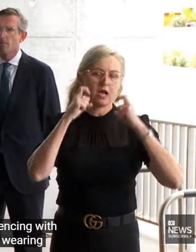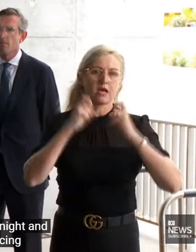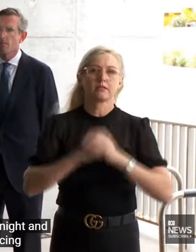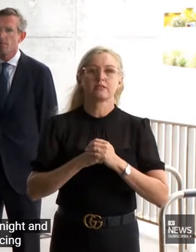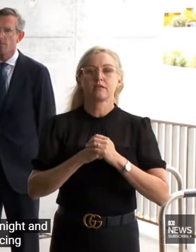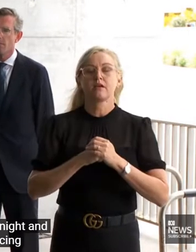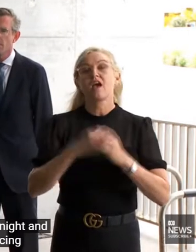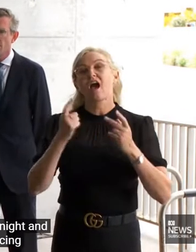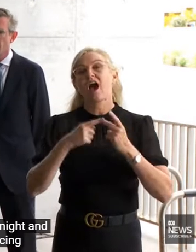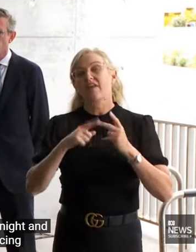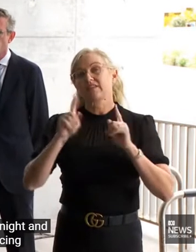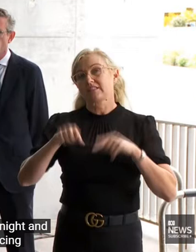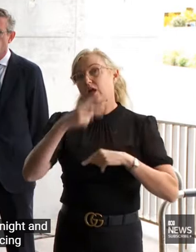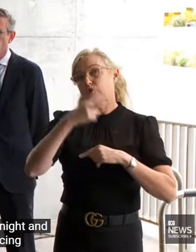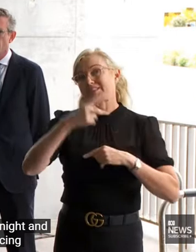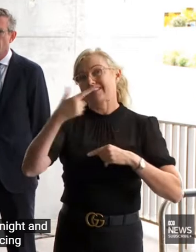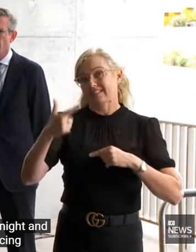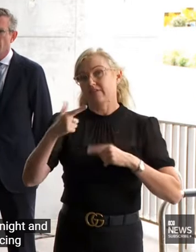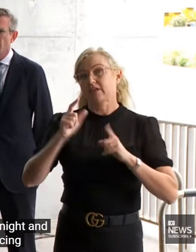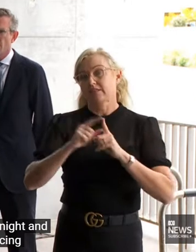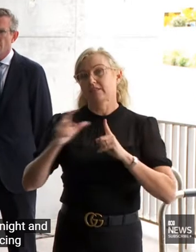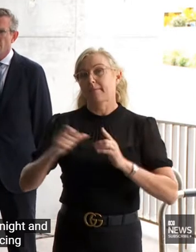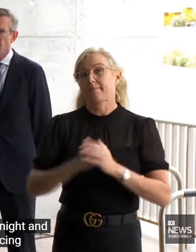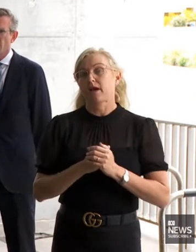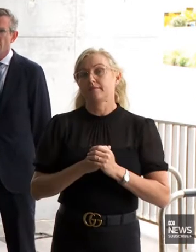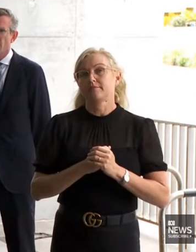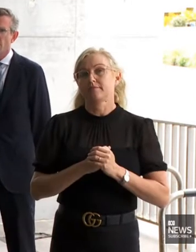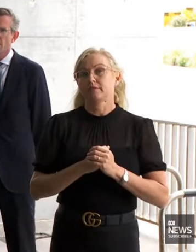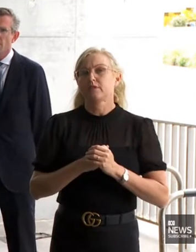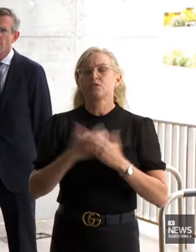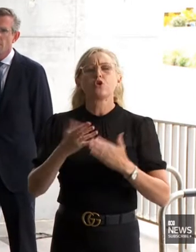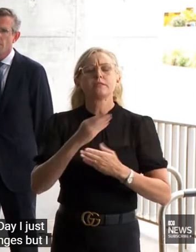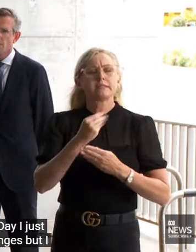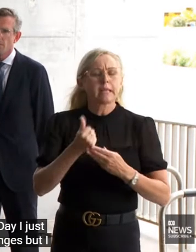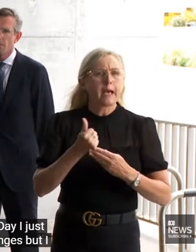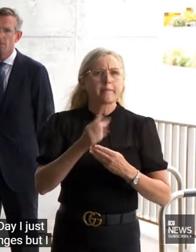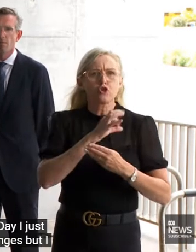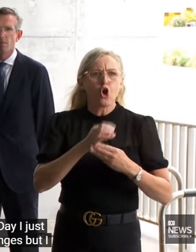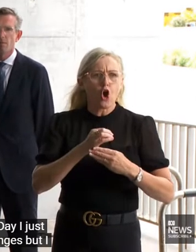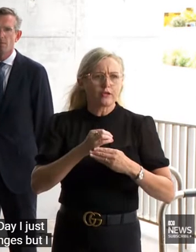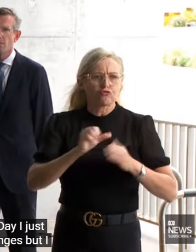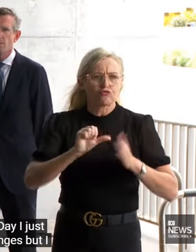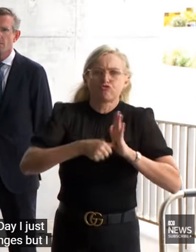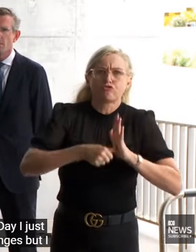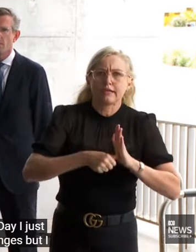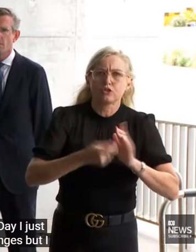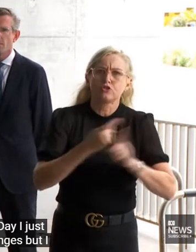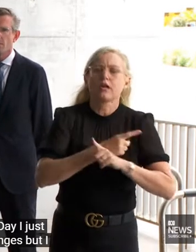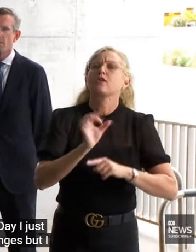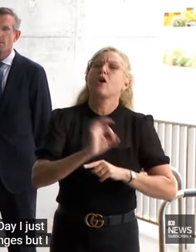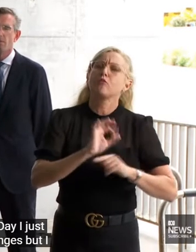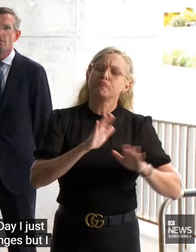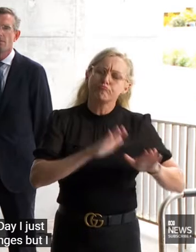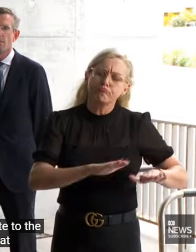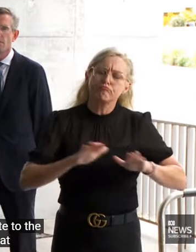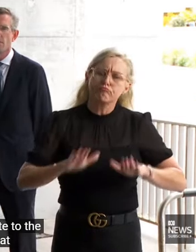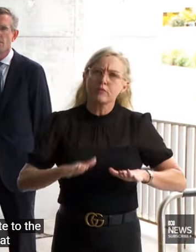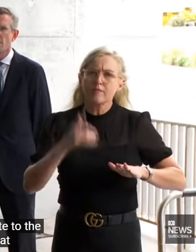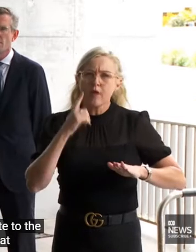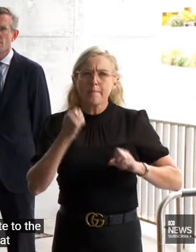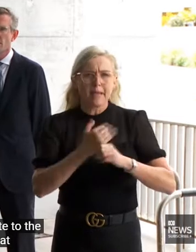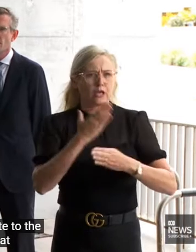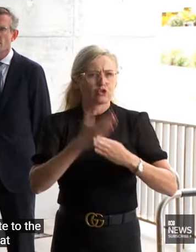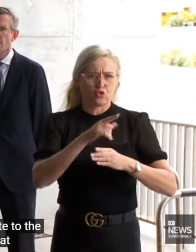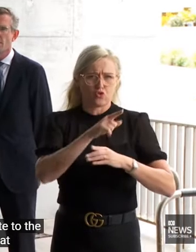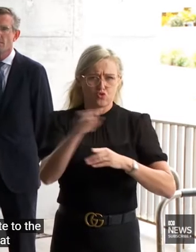after Boxing Day, are just sensible, modest changes. But I think they do indicate to the community that everybody needs